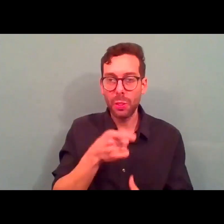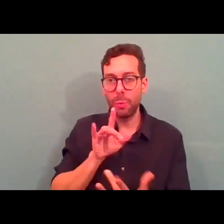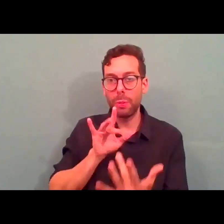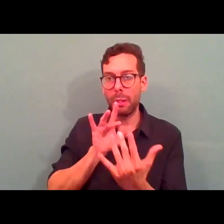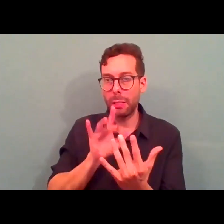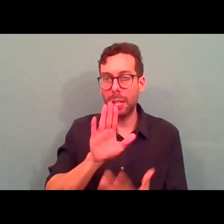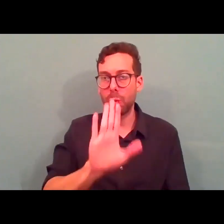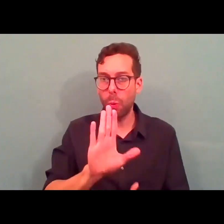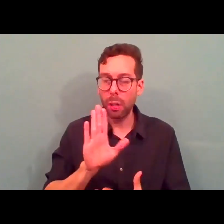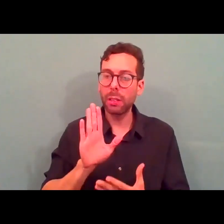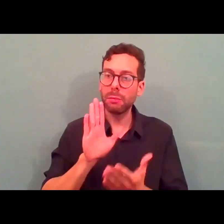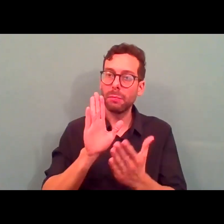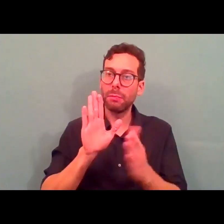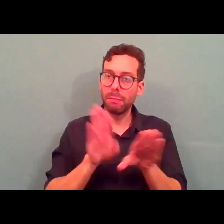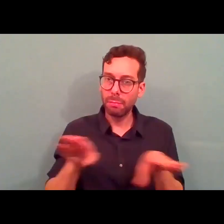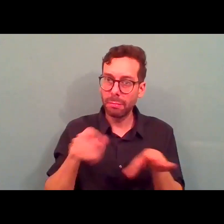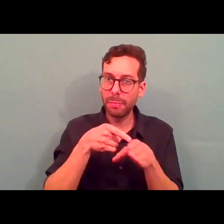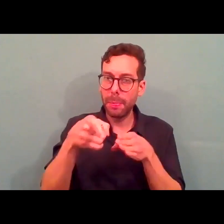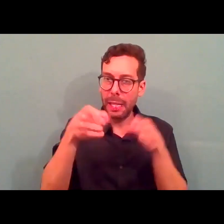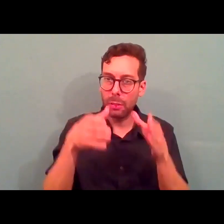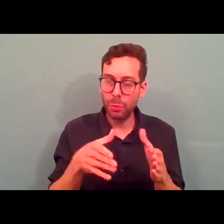pediatrician or directly to the sleep